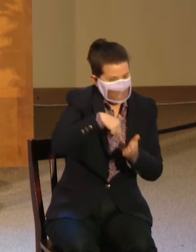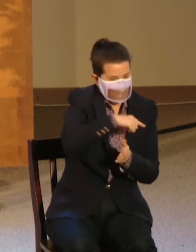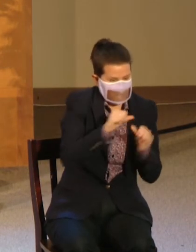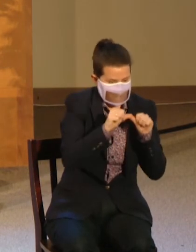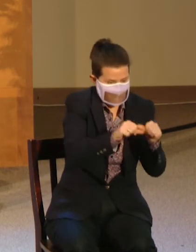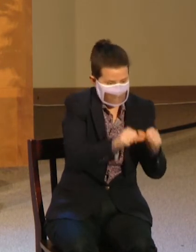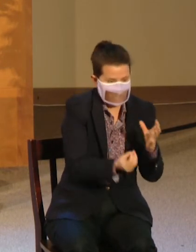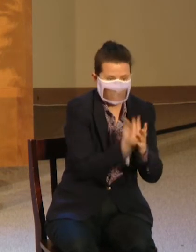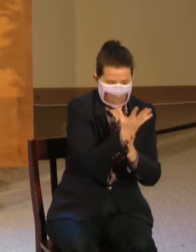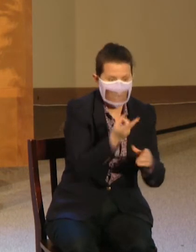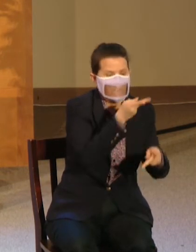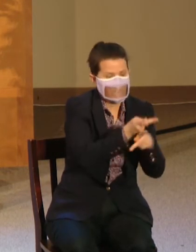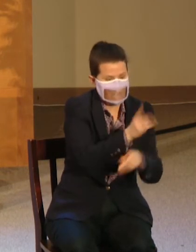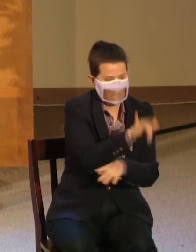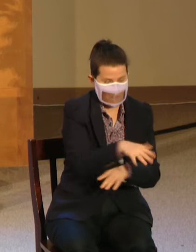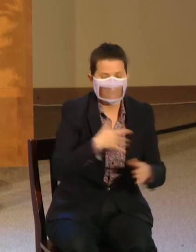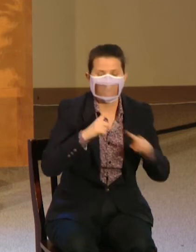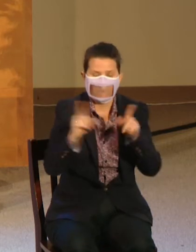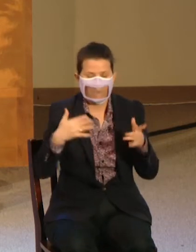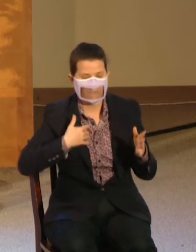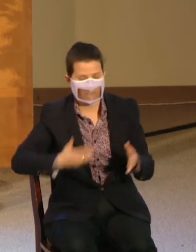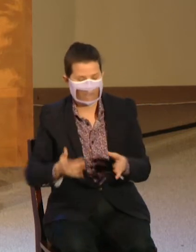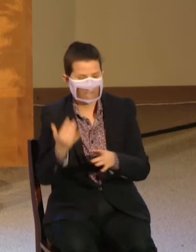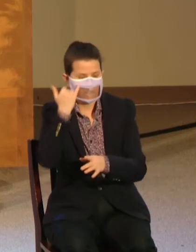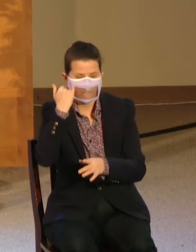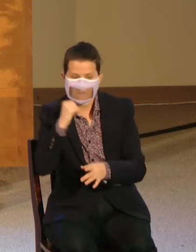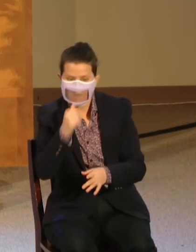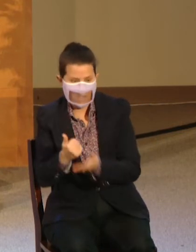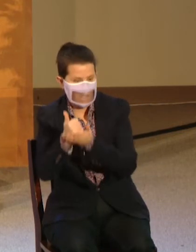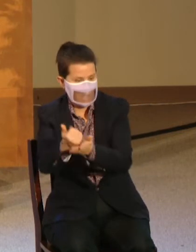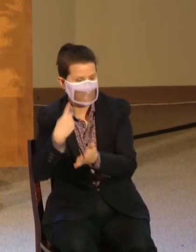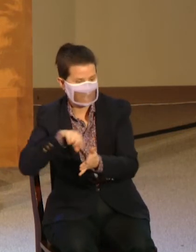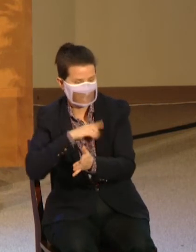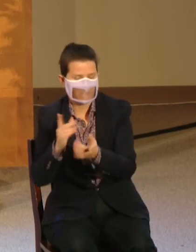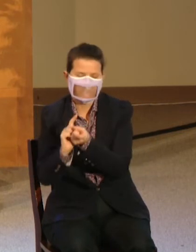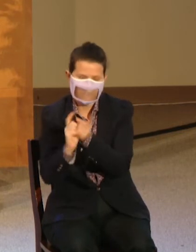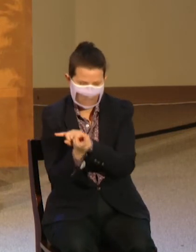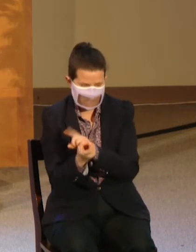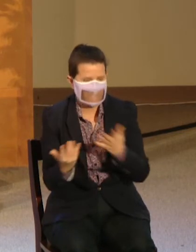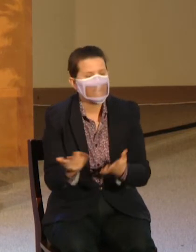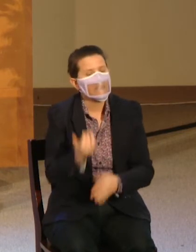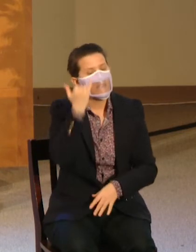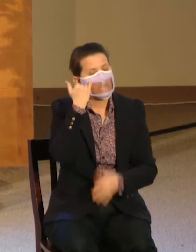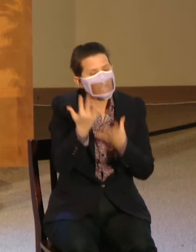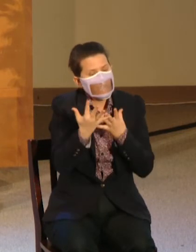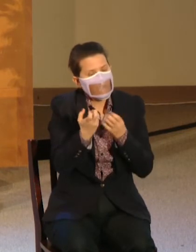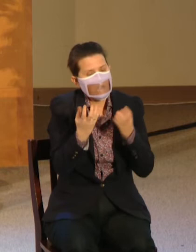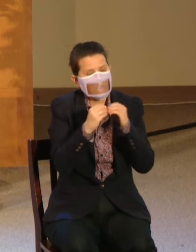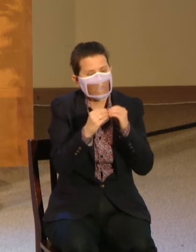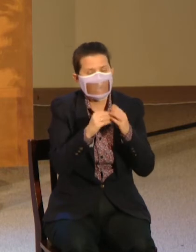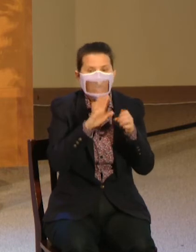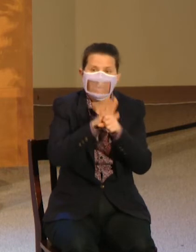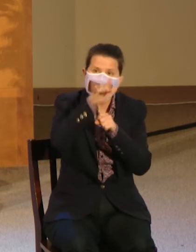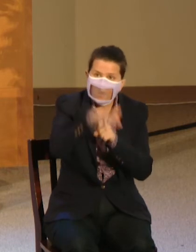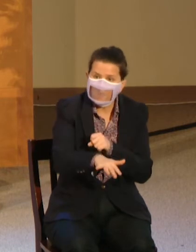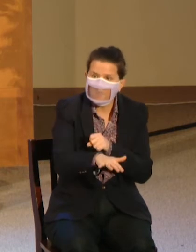that feels exciting and maybe even a little scary. If you want more abundance in your life, he says